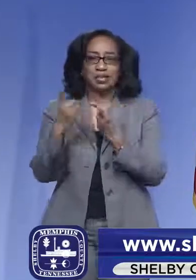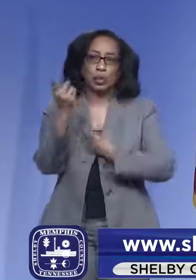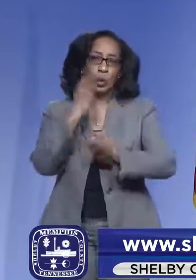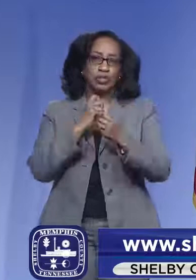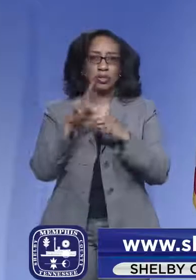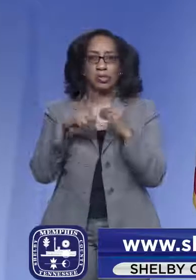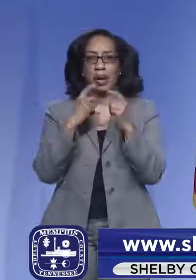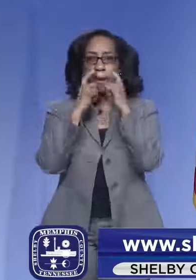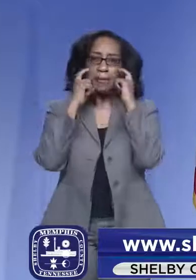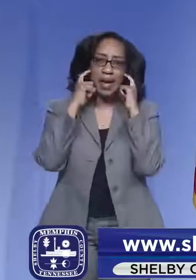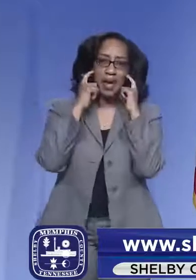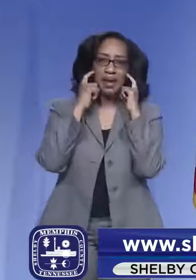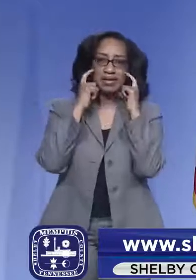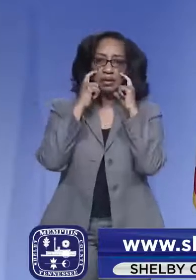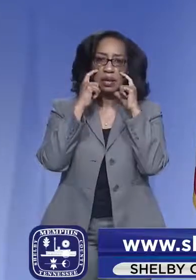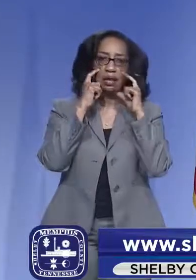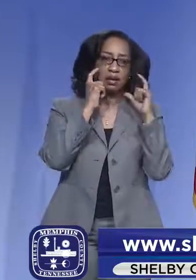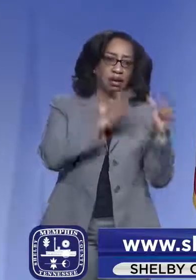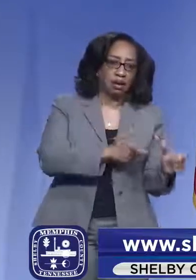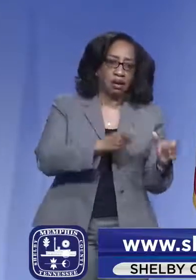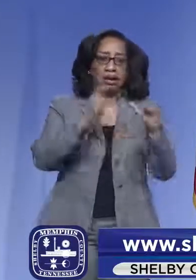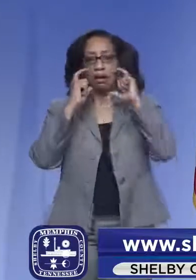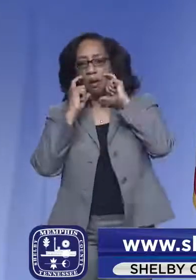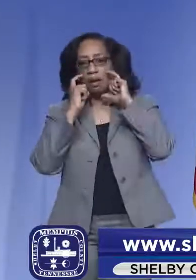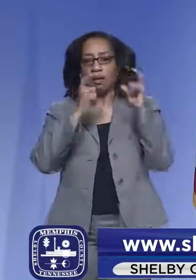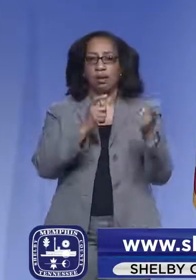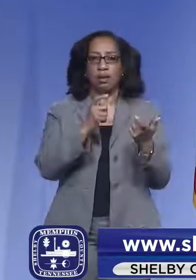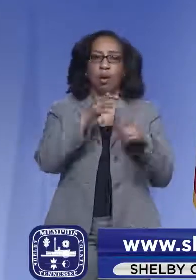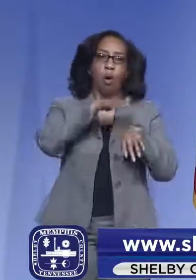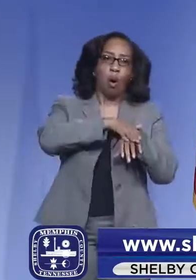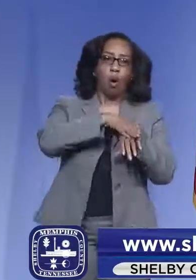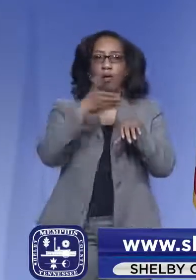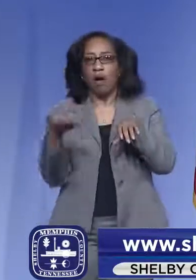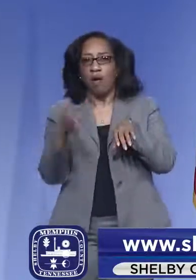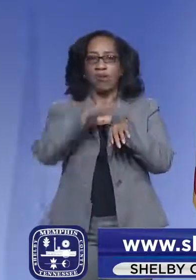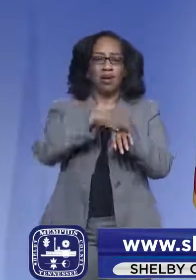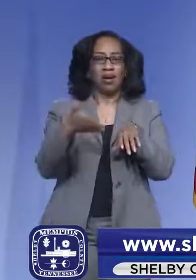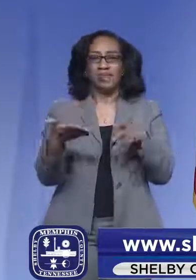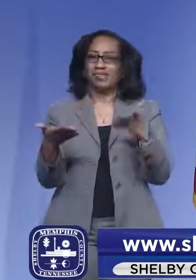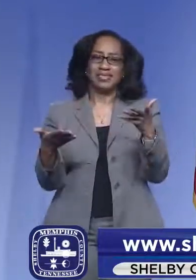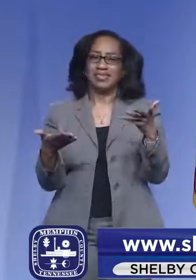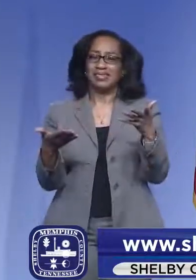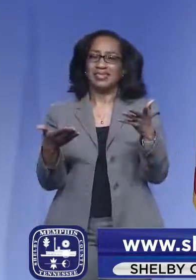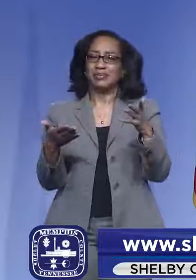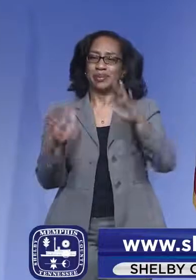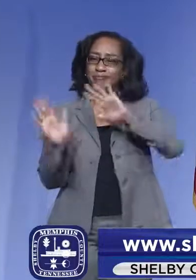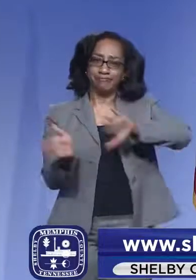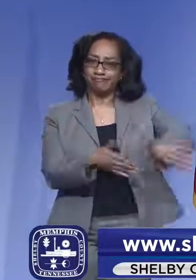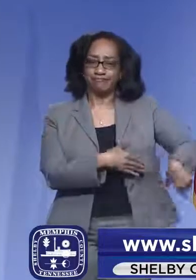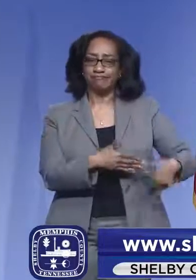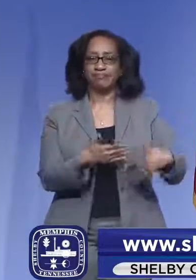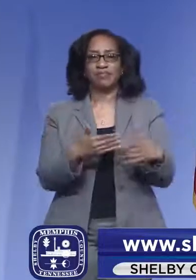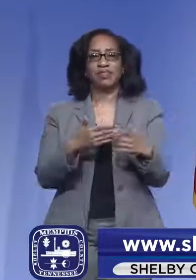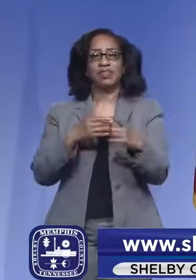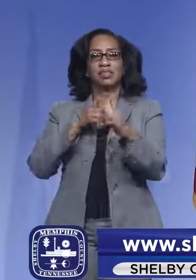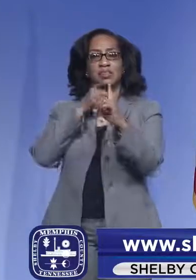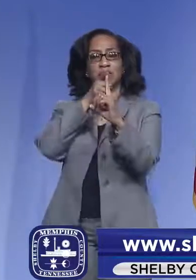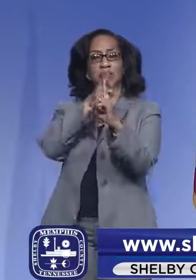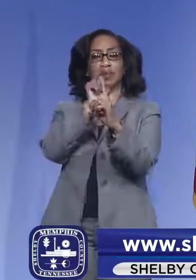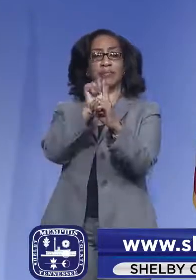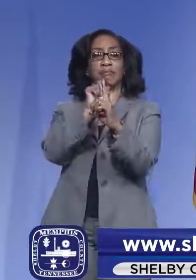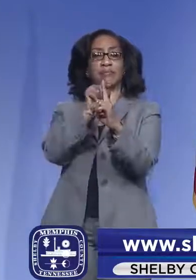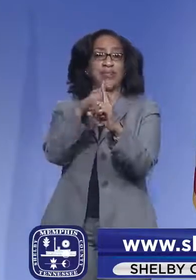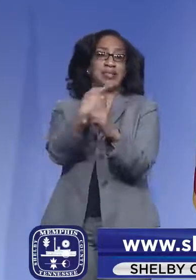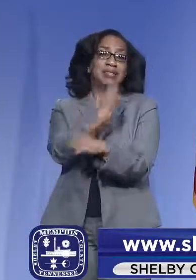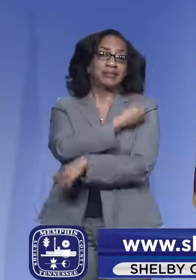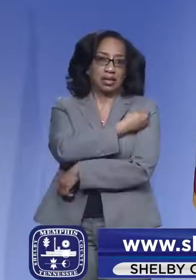mask mandate, take it away, keep it, whatever. But the most important thing is the vaccine.